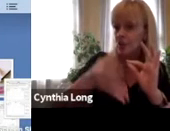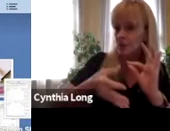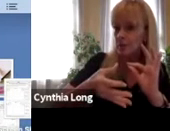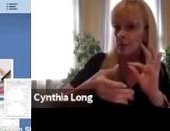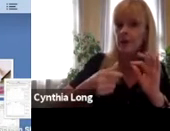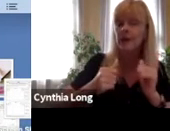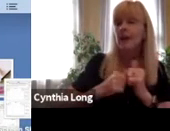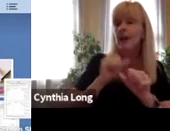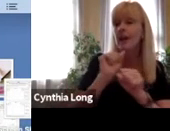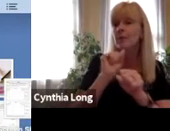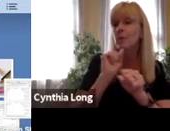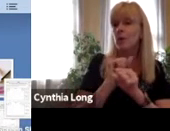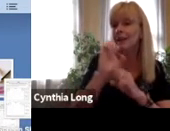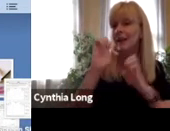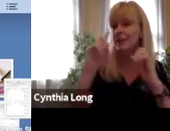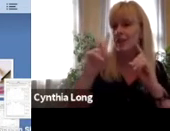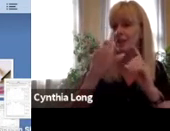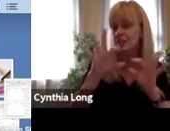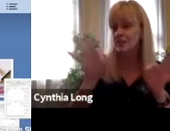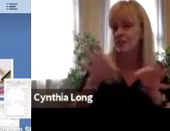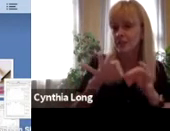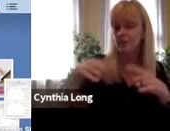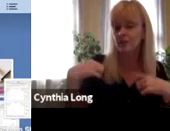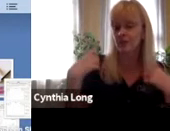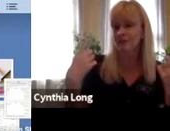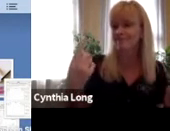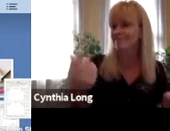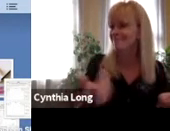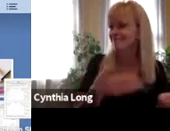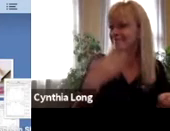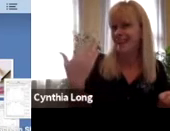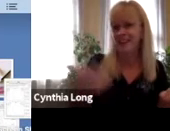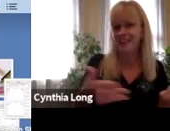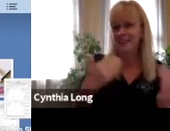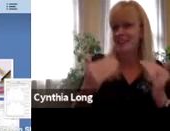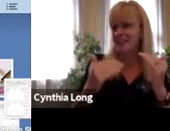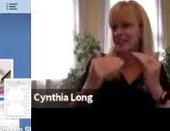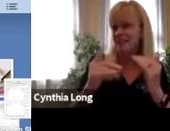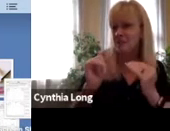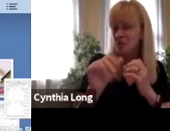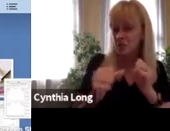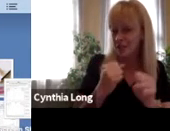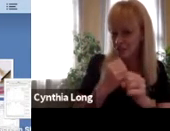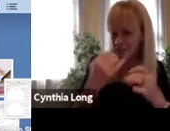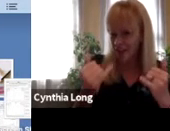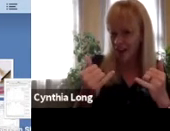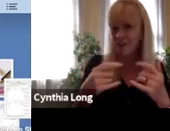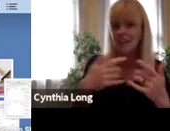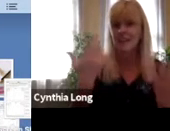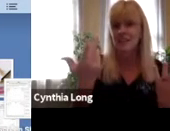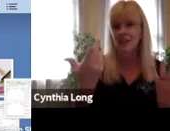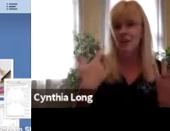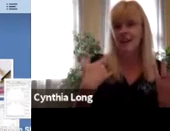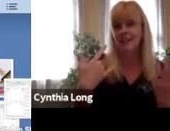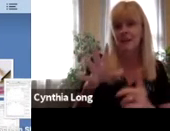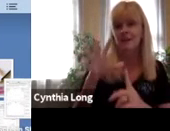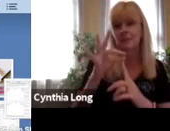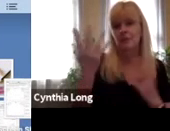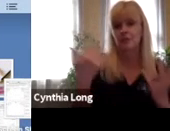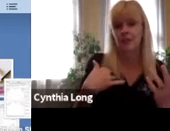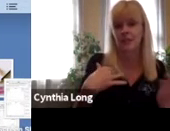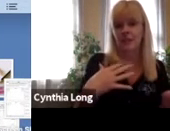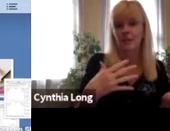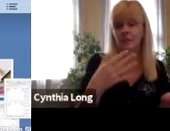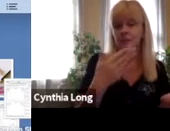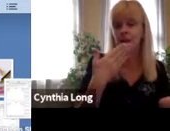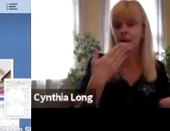nationally certified interpreter, and I've been working in the education field for, I don't know, it's getting close to 20 years now. So that's